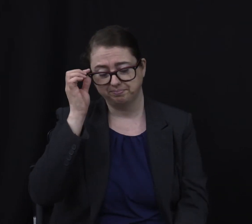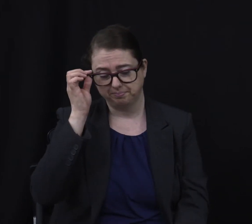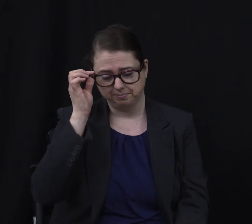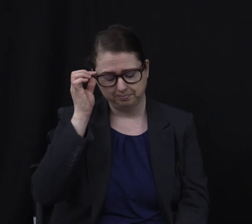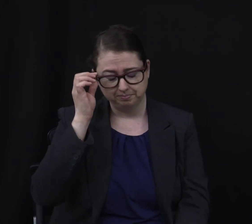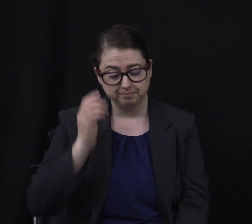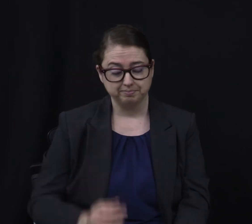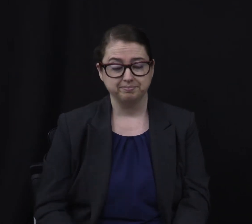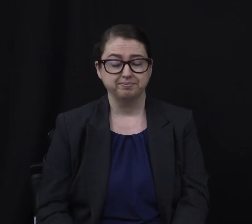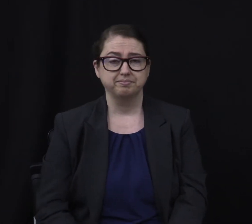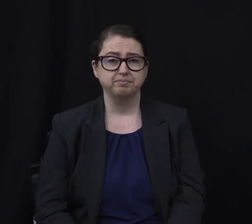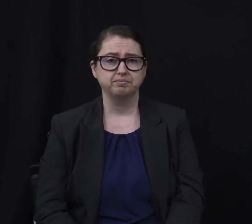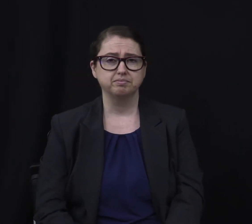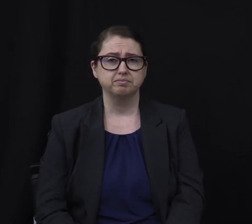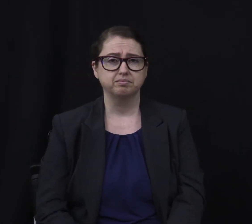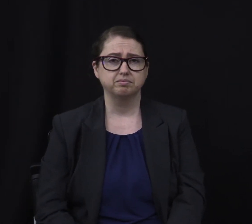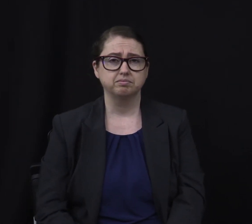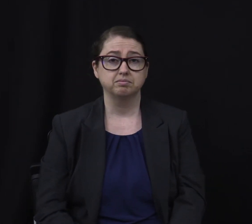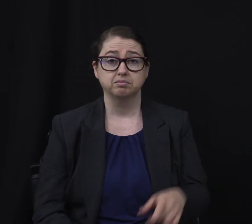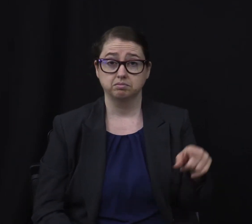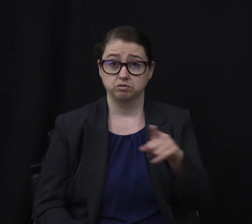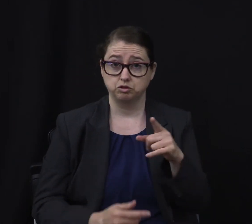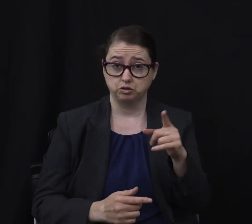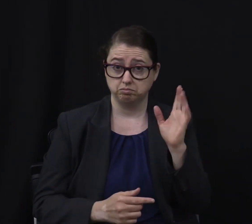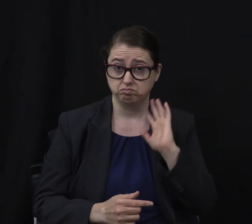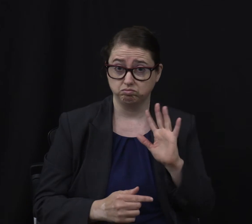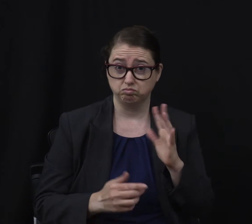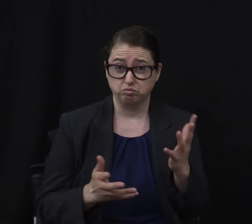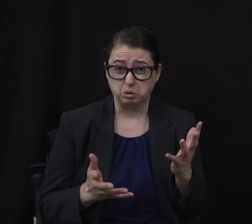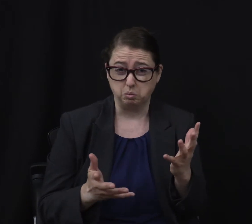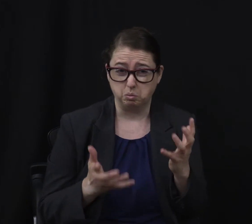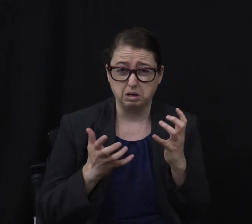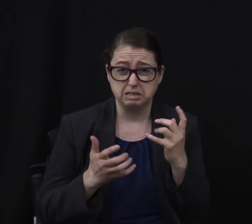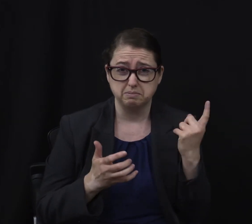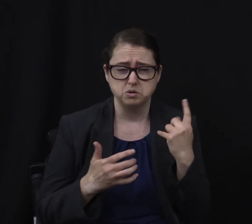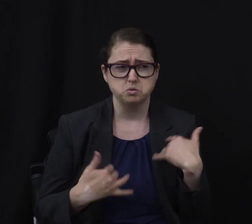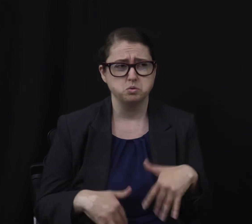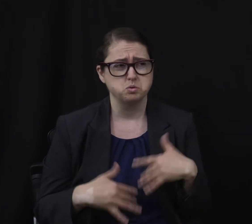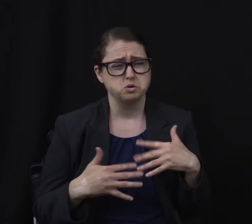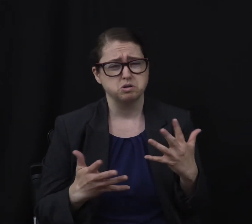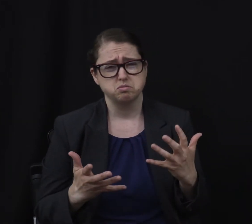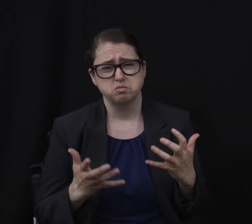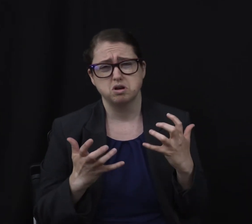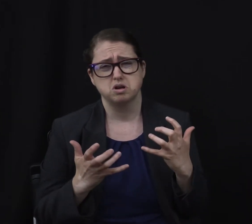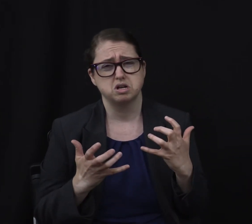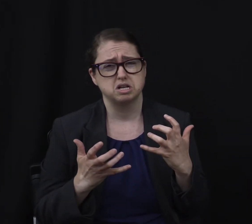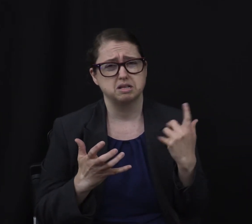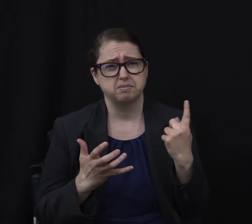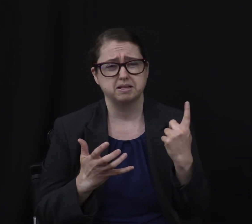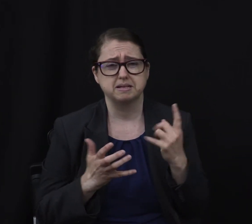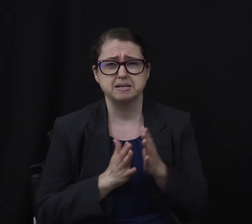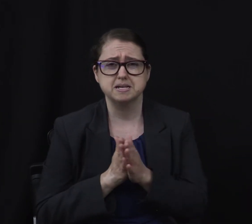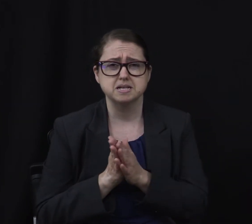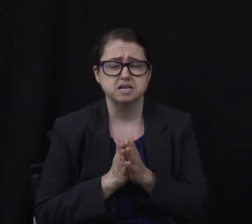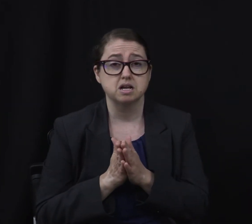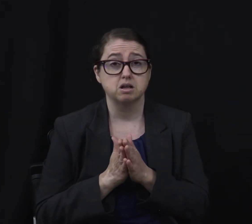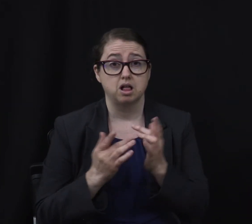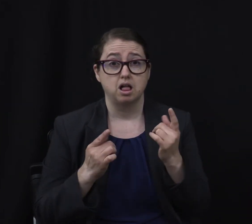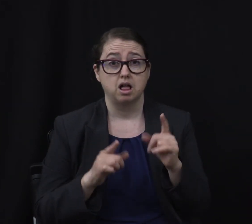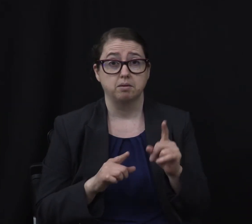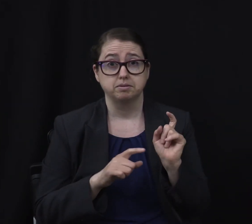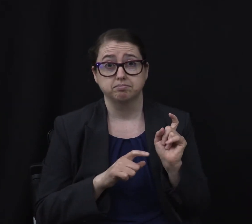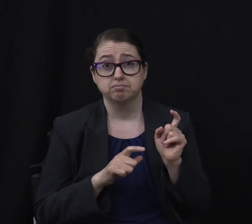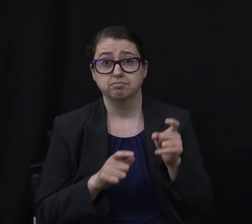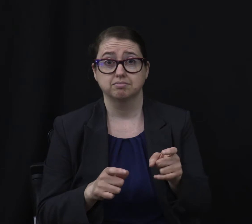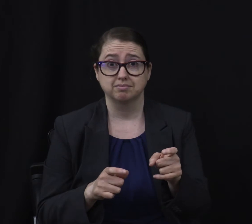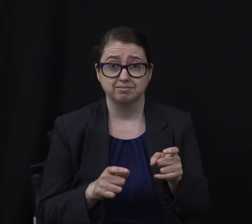Have you ever wanted something so incredibly badly that when it actually came, you